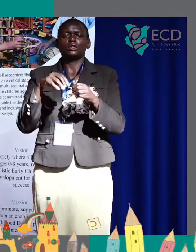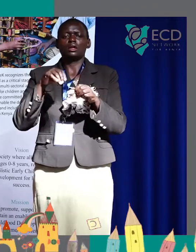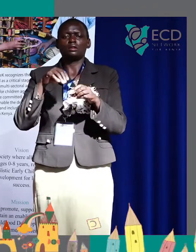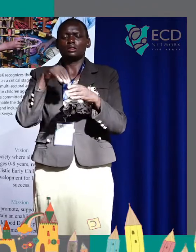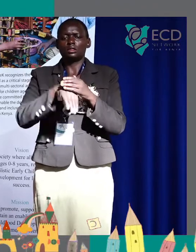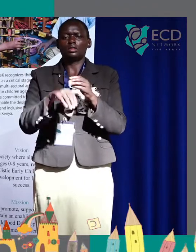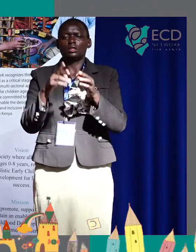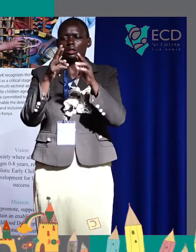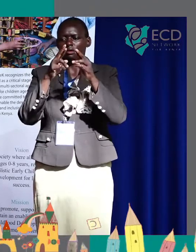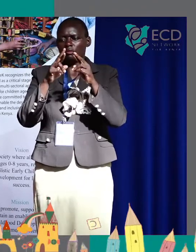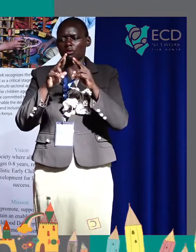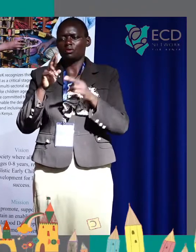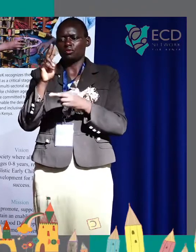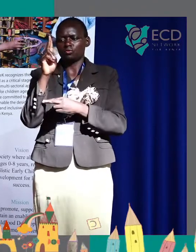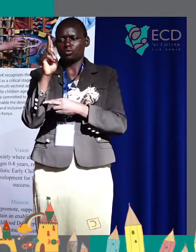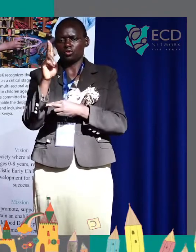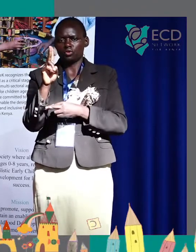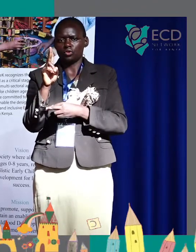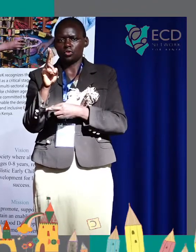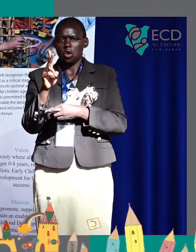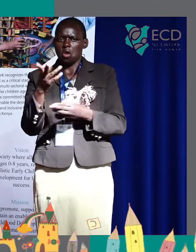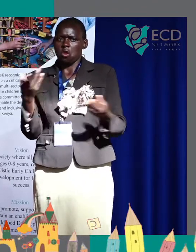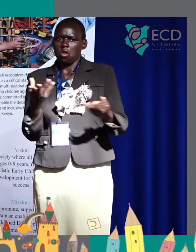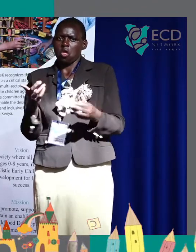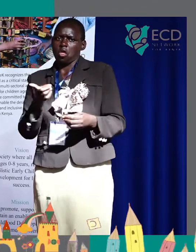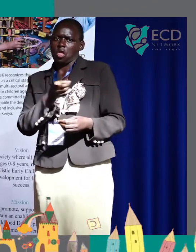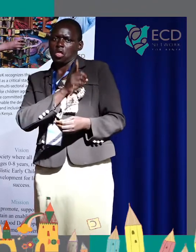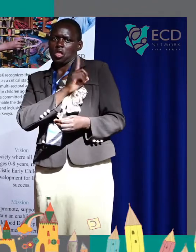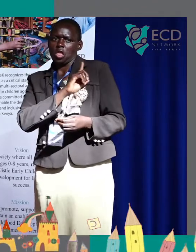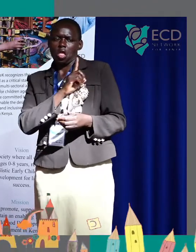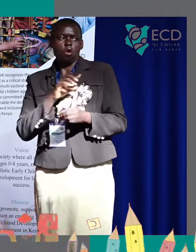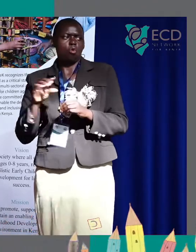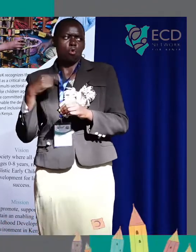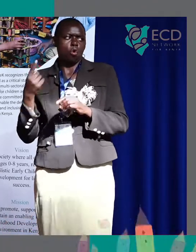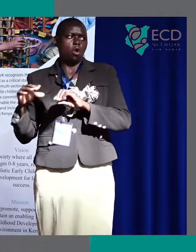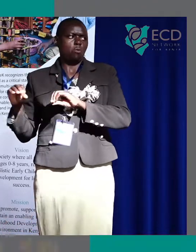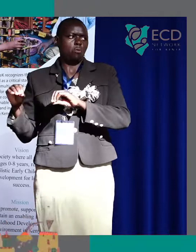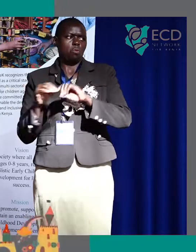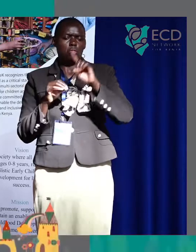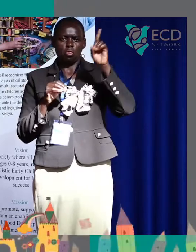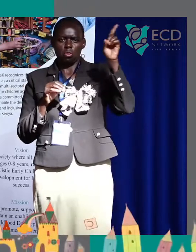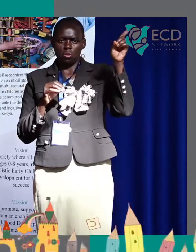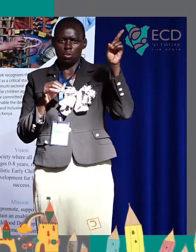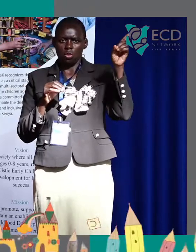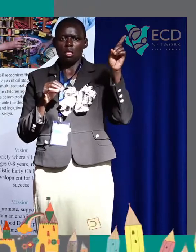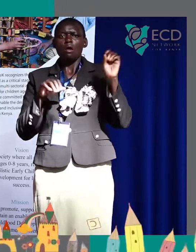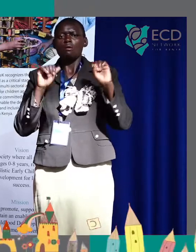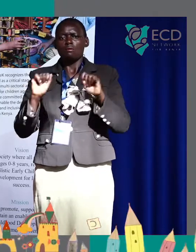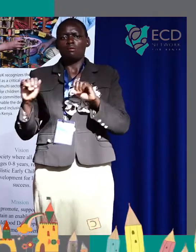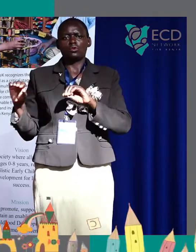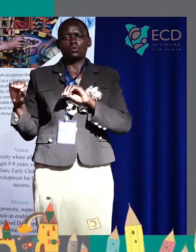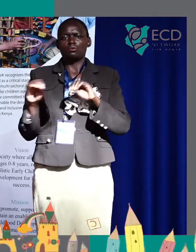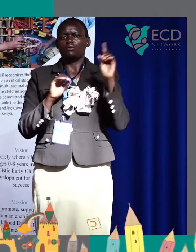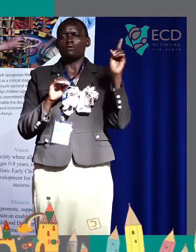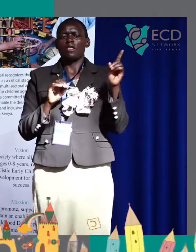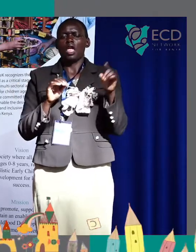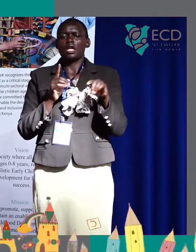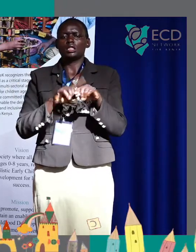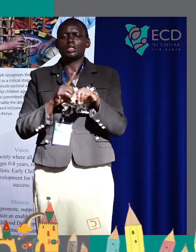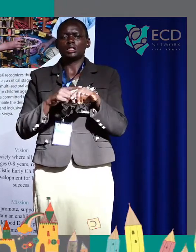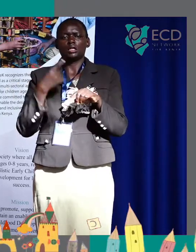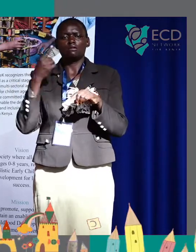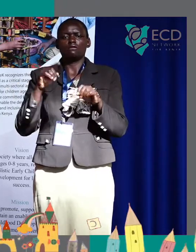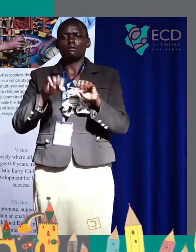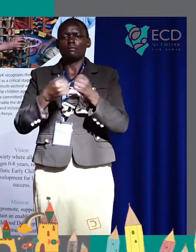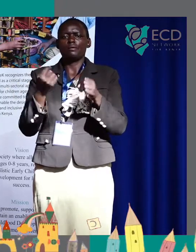room number 2, which is where we were yesterday for those of you who are present. So we will be heading in that direction. And